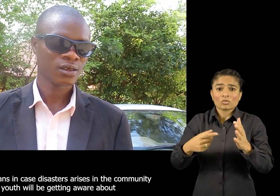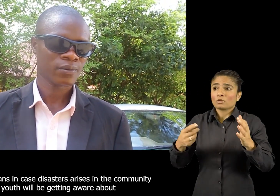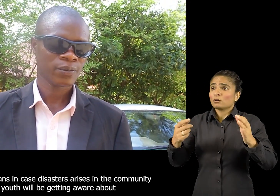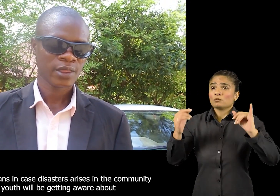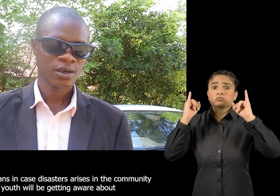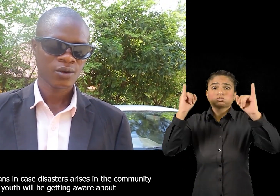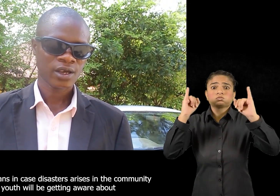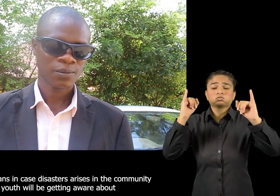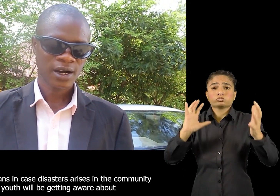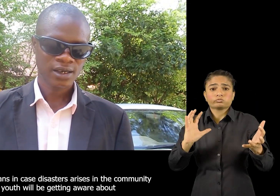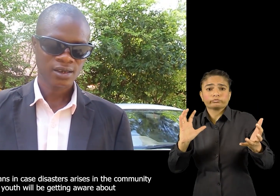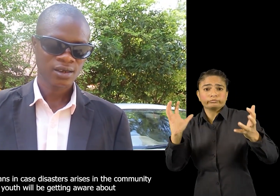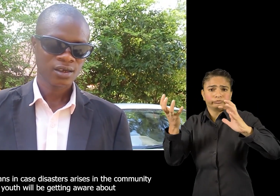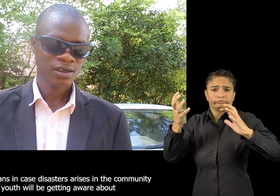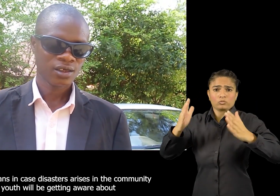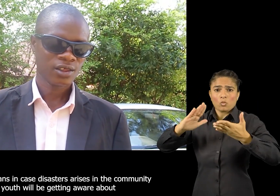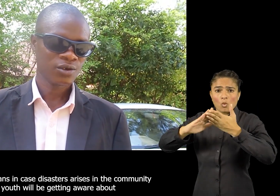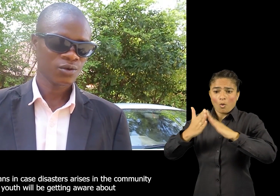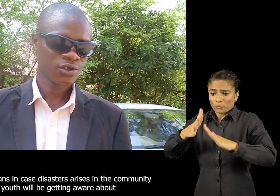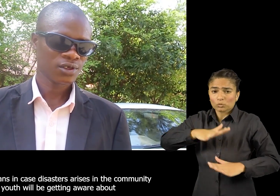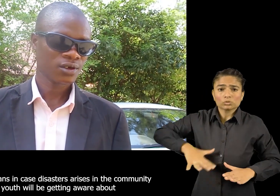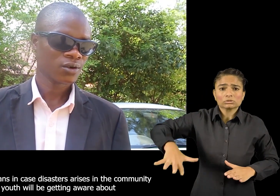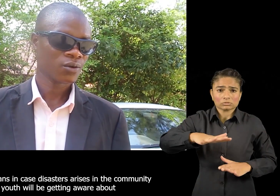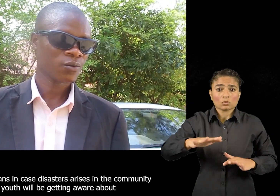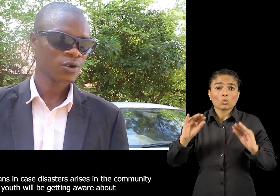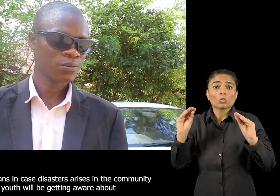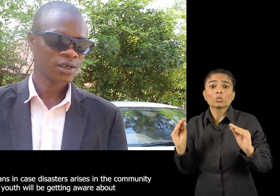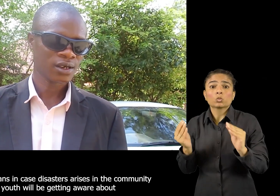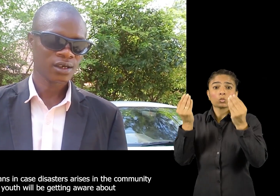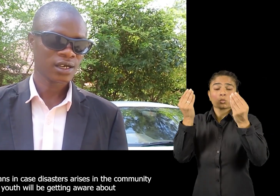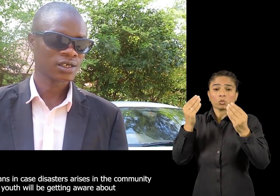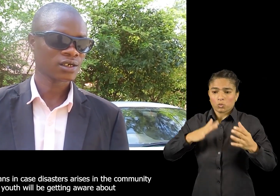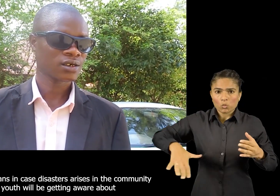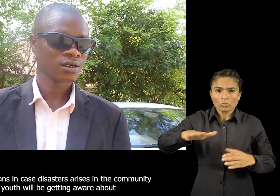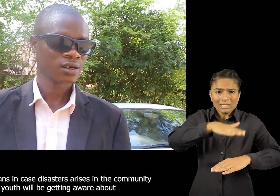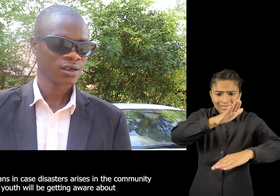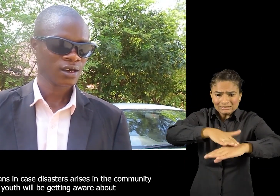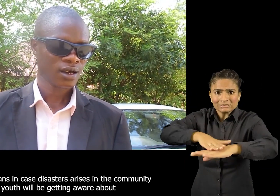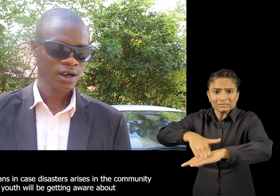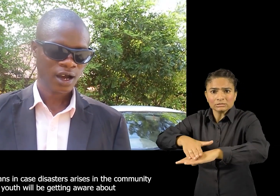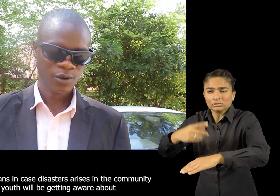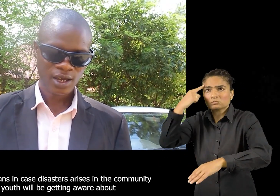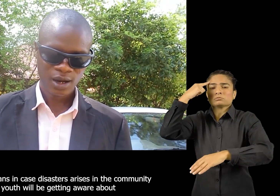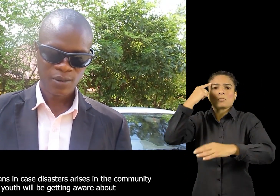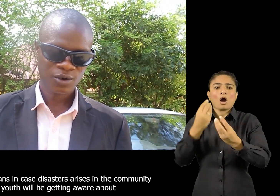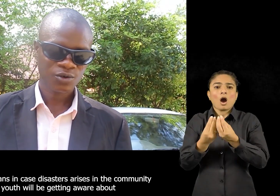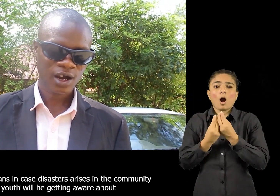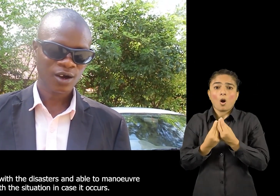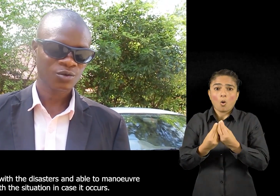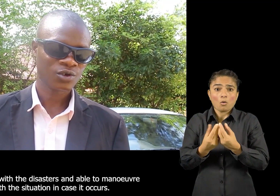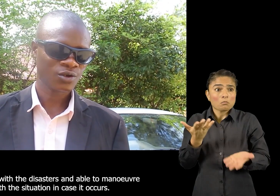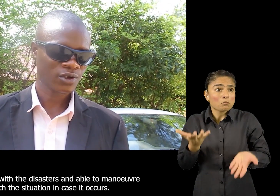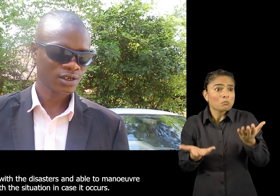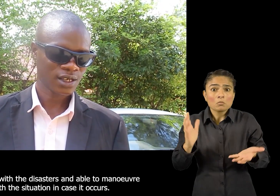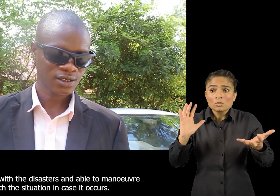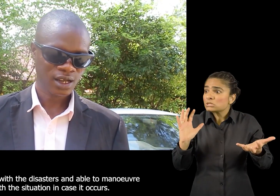community, whereby the youth will be getting aware about how